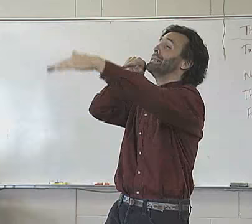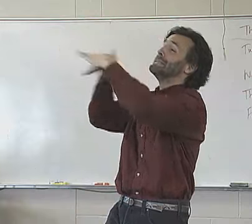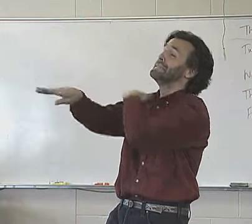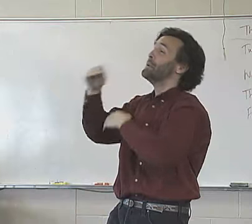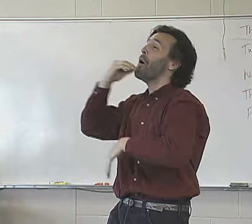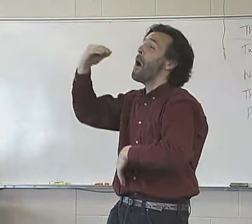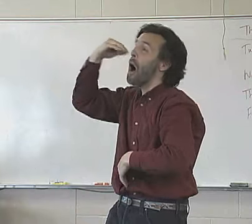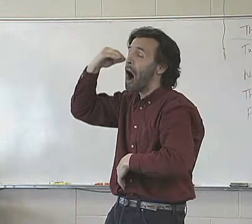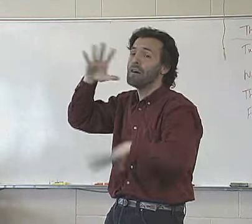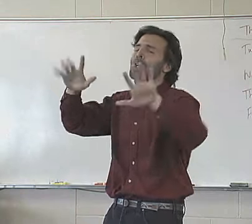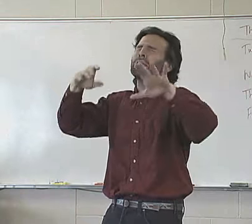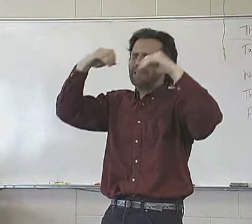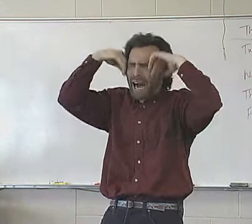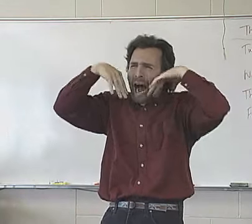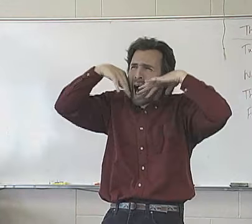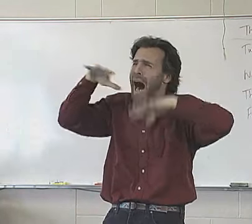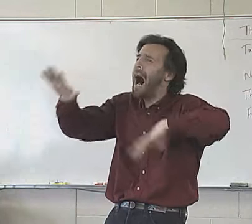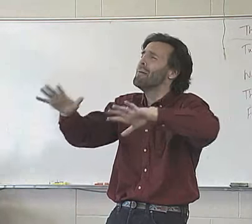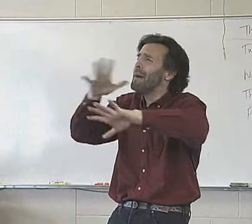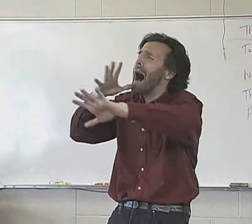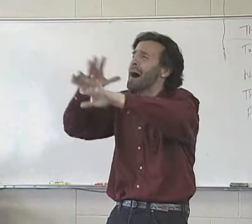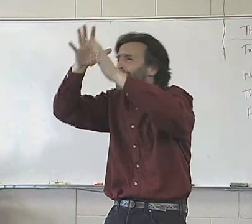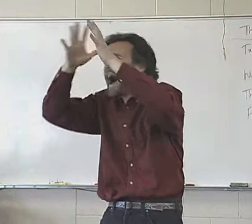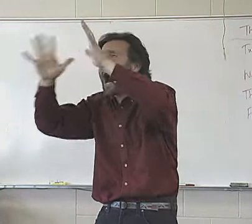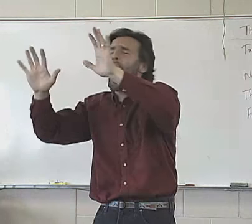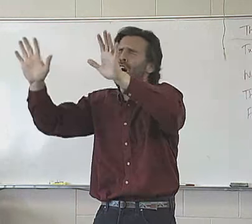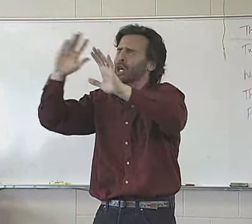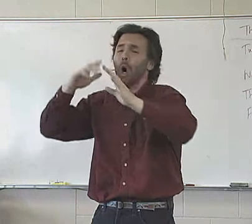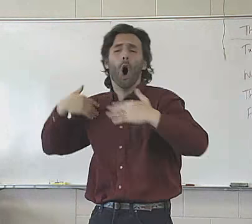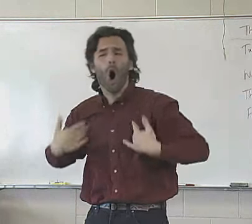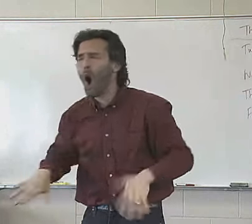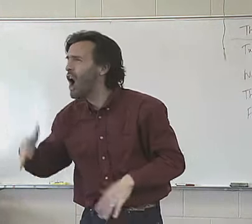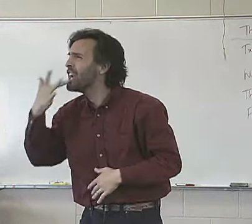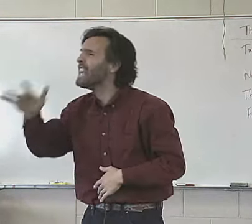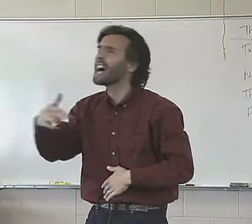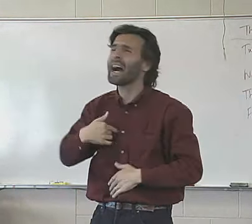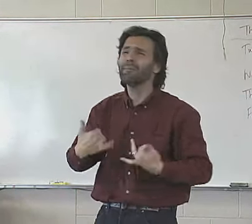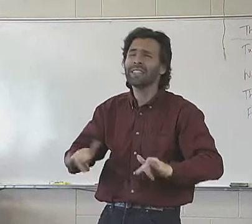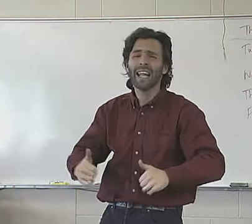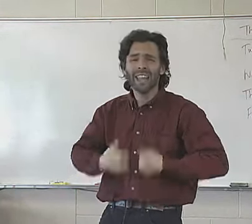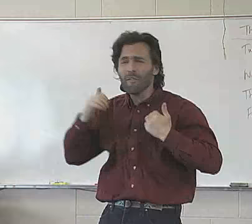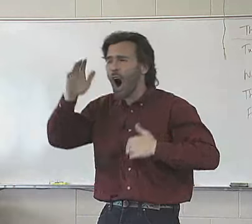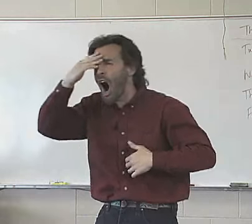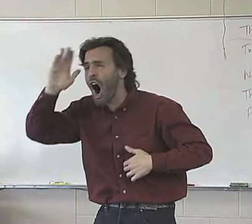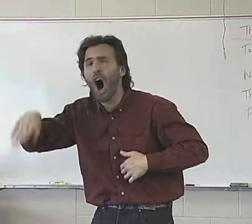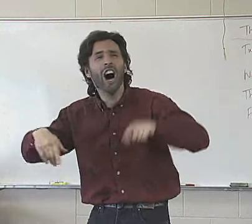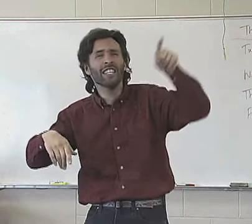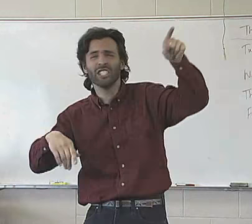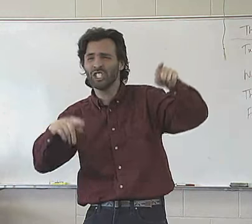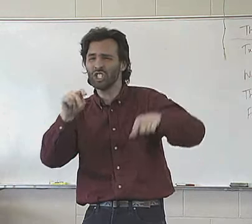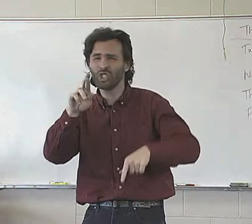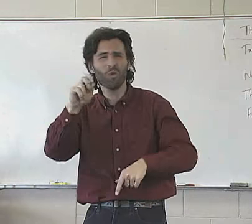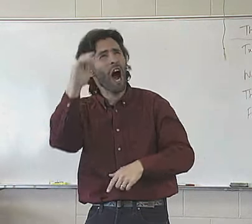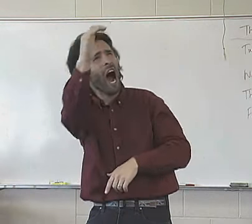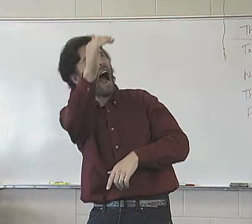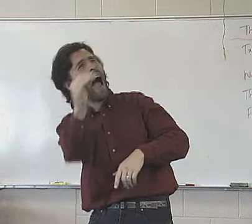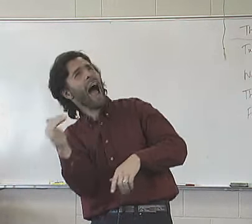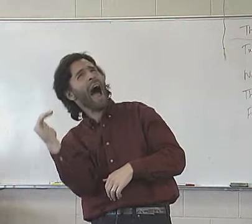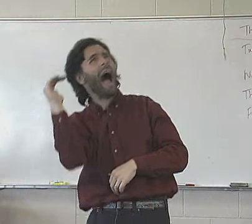was sweating and panting, going, Mom, Dad, you don't know how lucky you are that I'm still alive. There was like this great big huge troll out in the woods, and